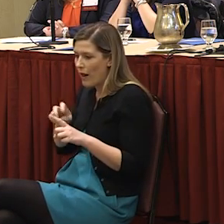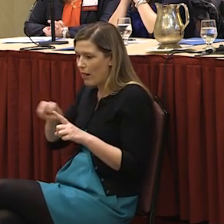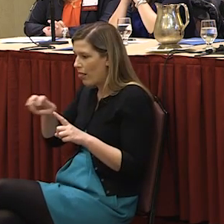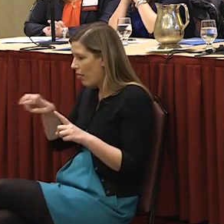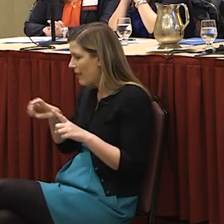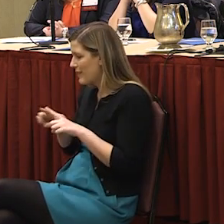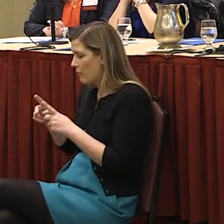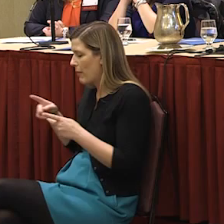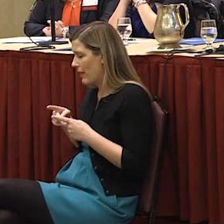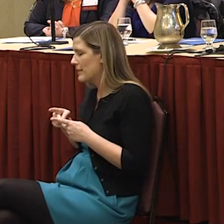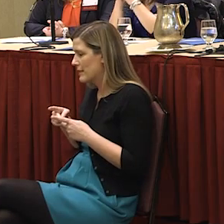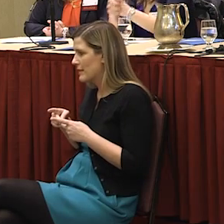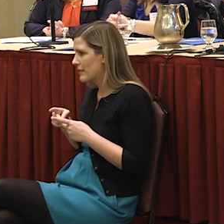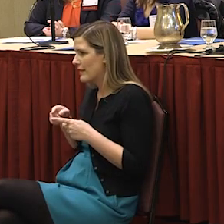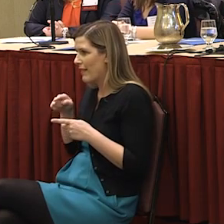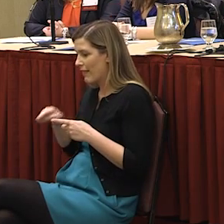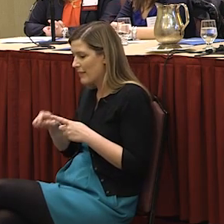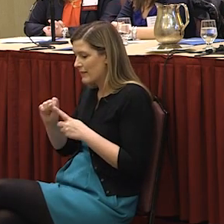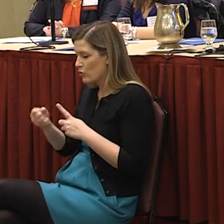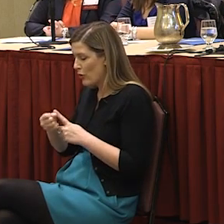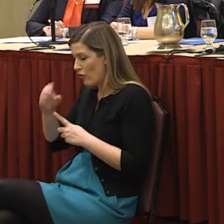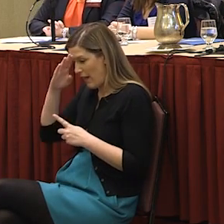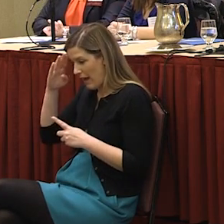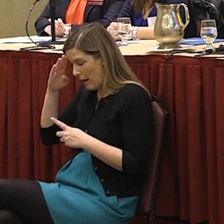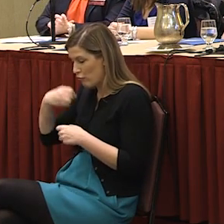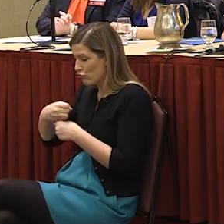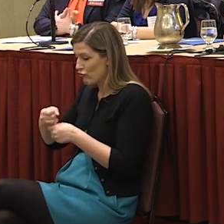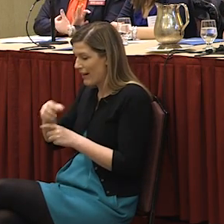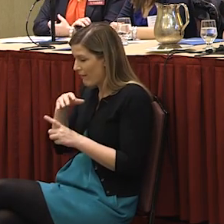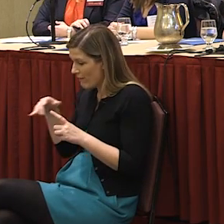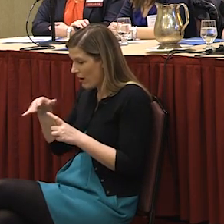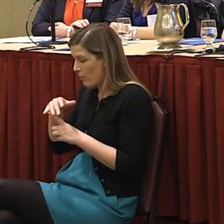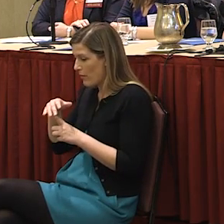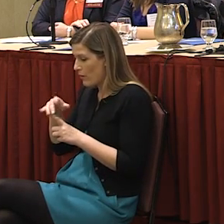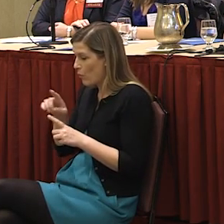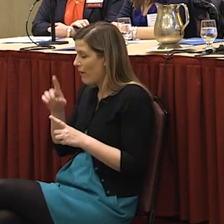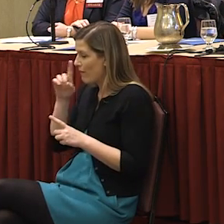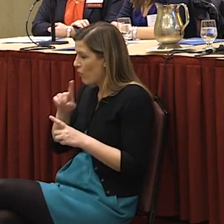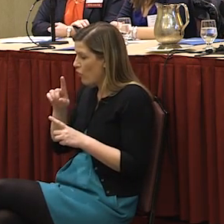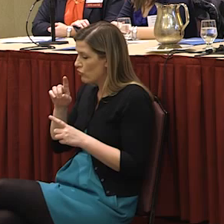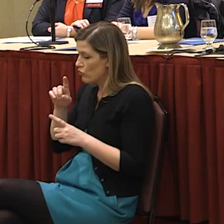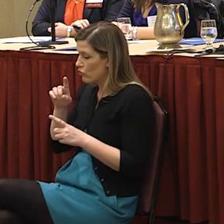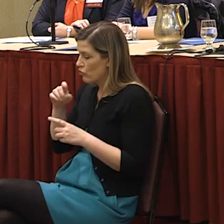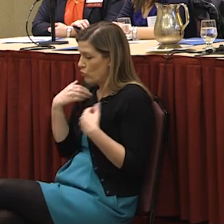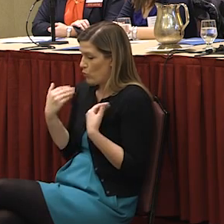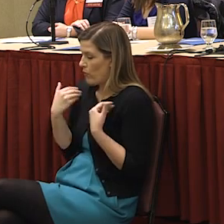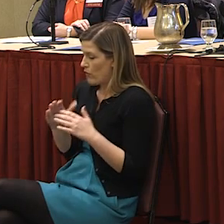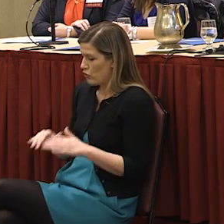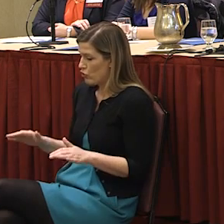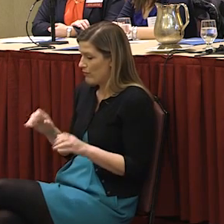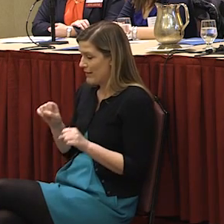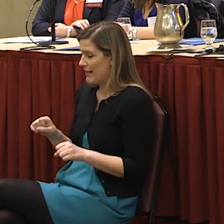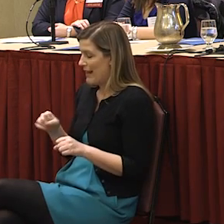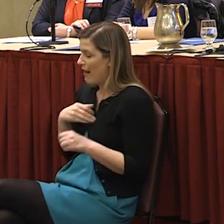times. So this is a situation where a hospital has created an environment where foster kids or youth, children,